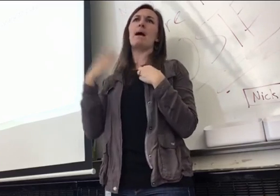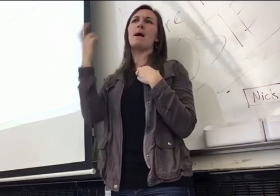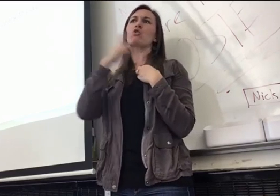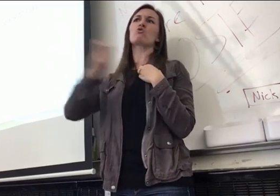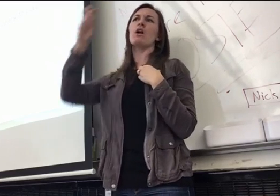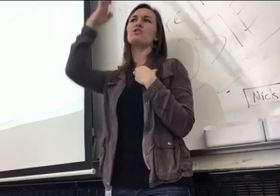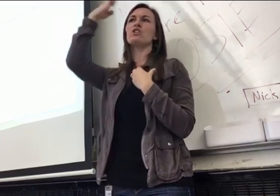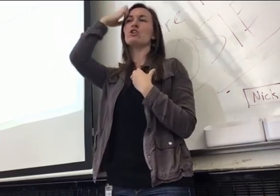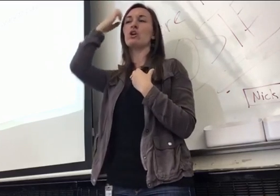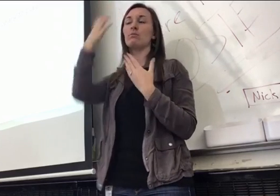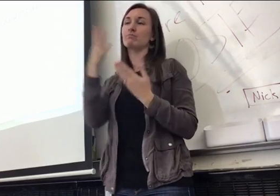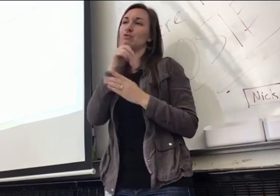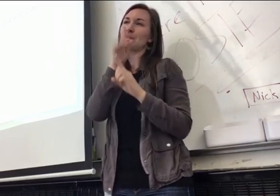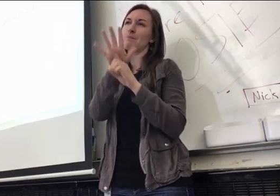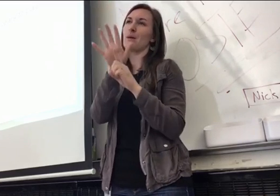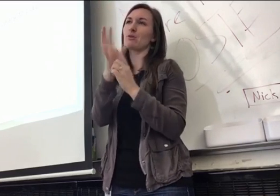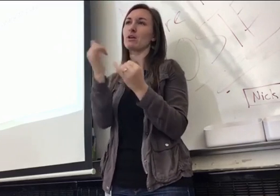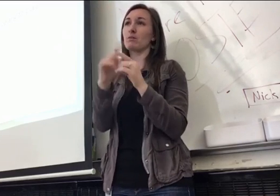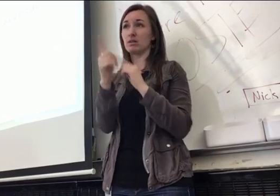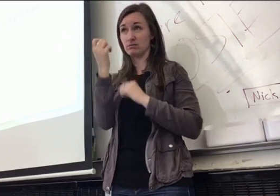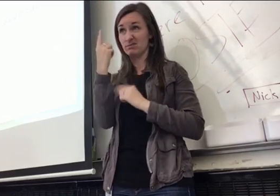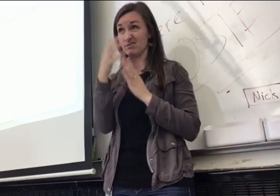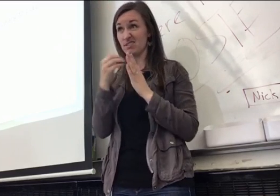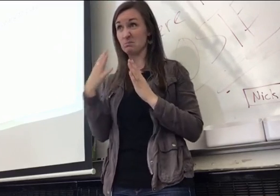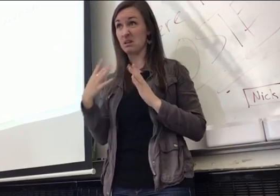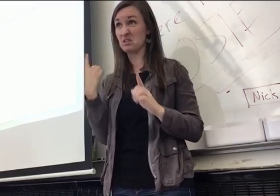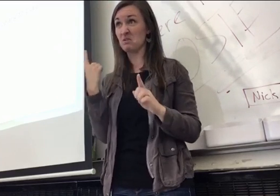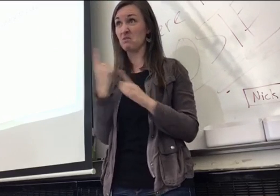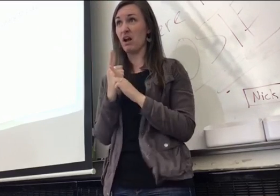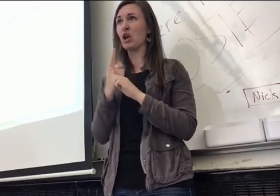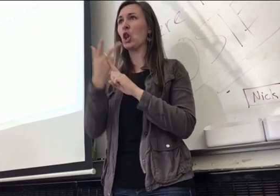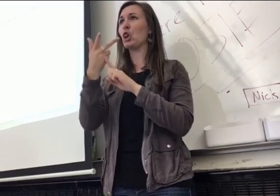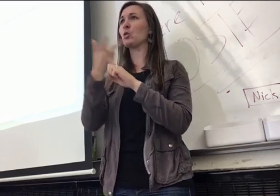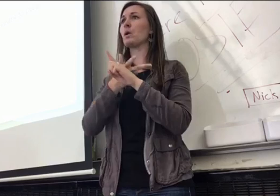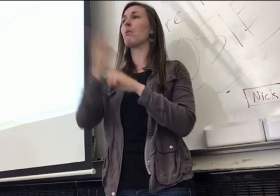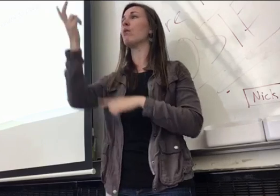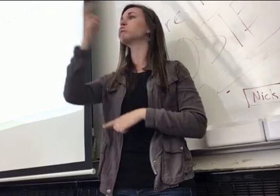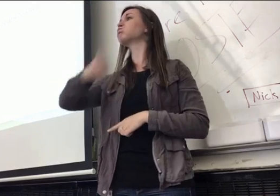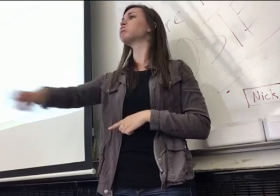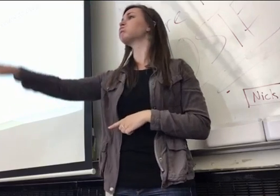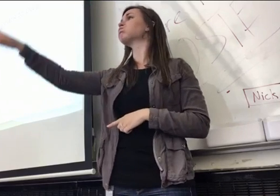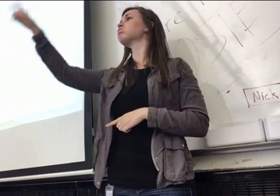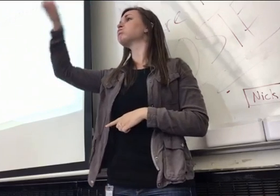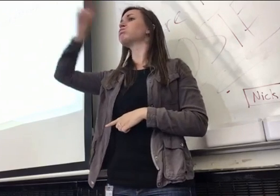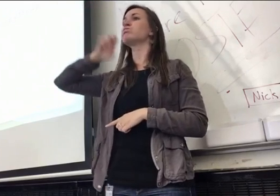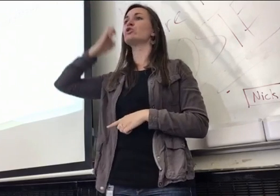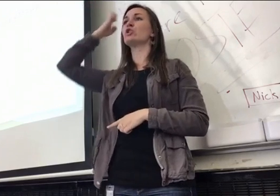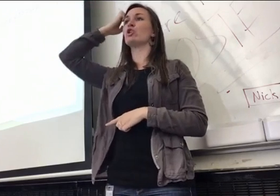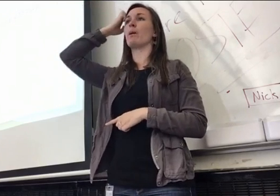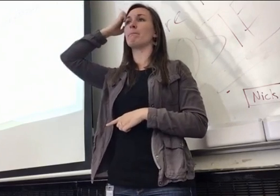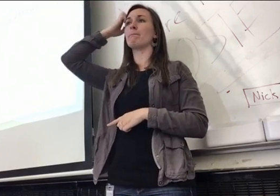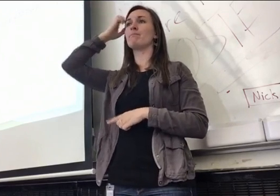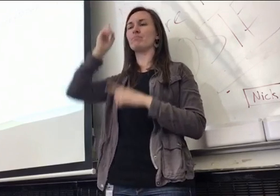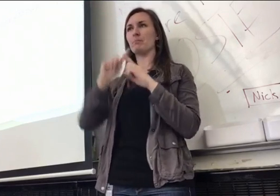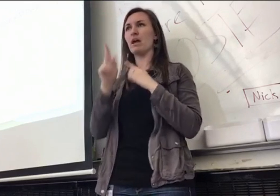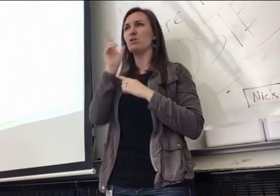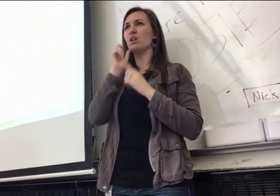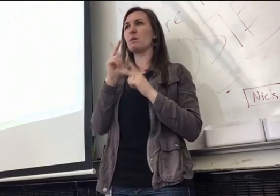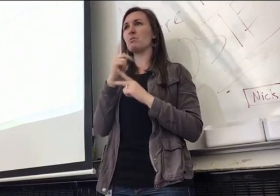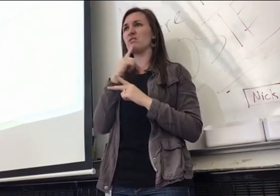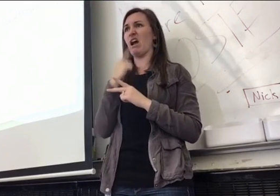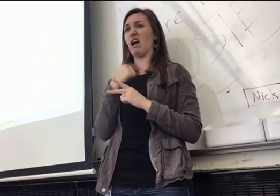to do. Well, that's expensive, right? To go live 3 months over in Europe. But then you hear these people say, I only